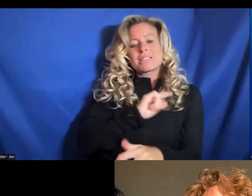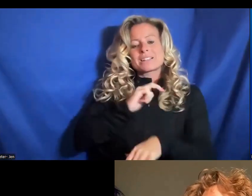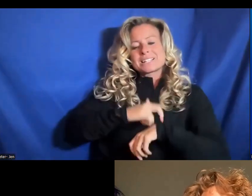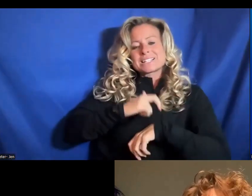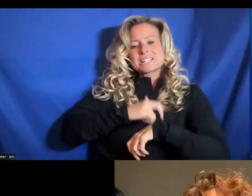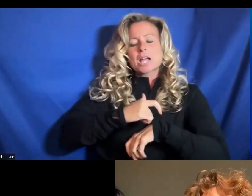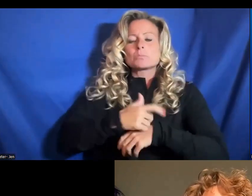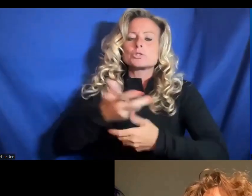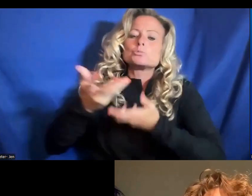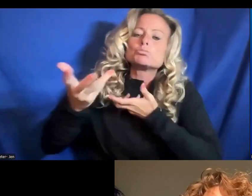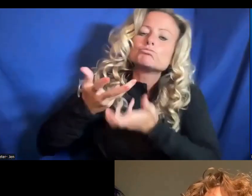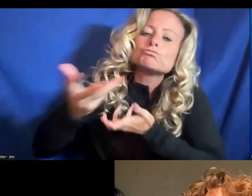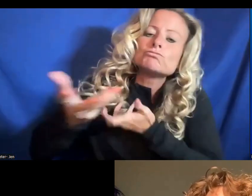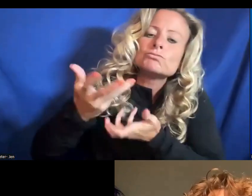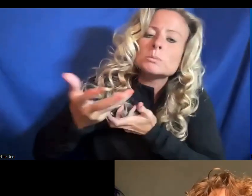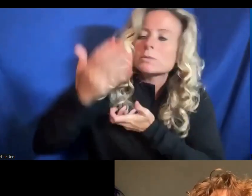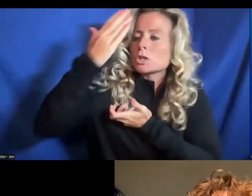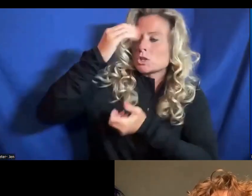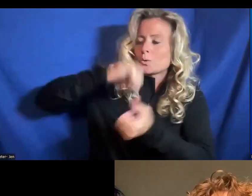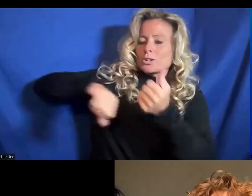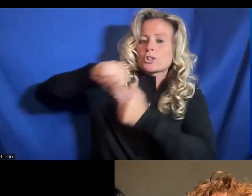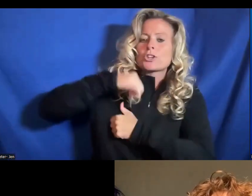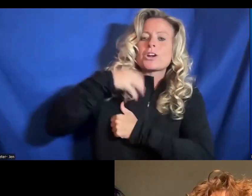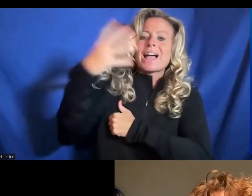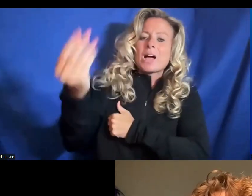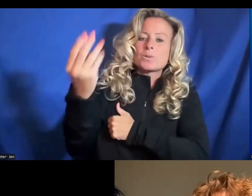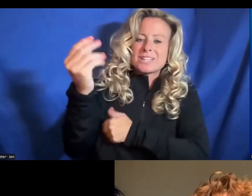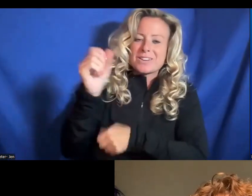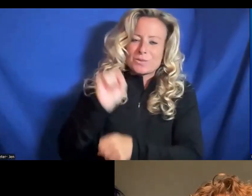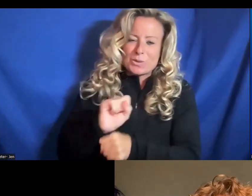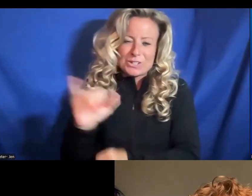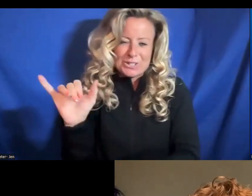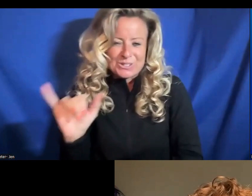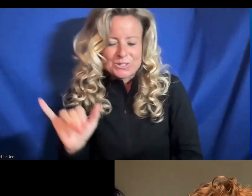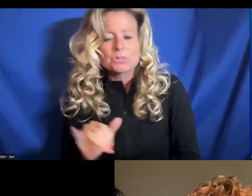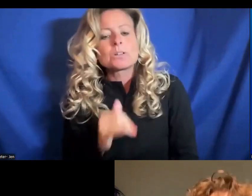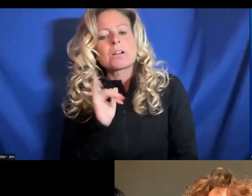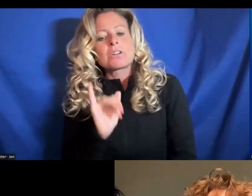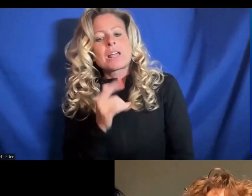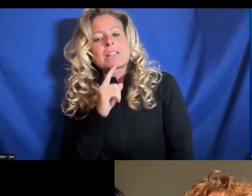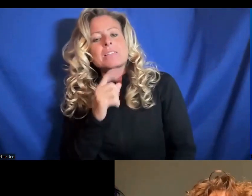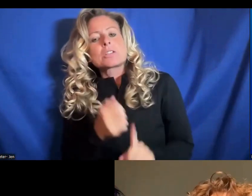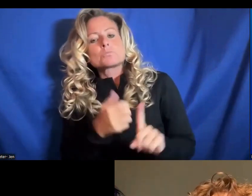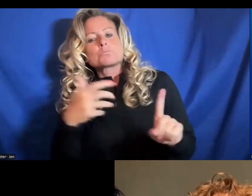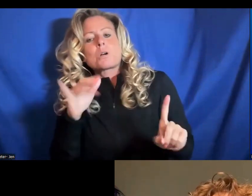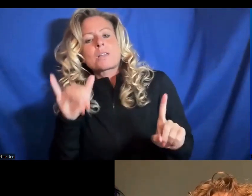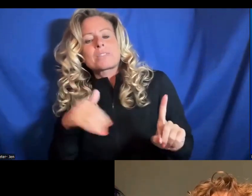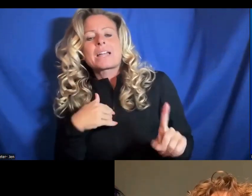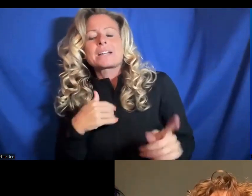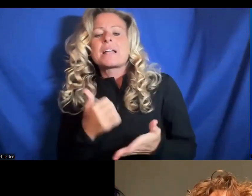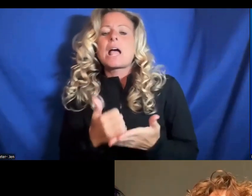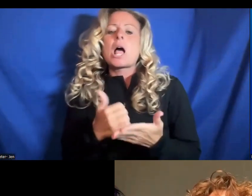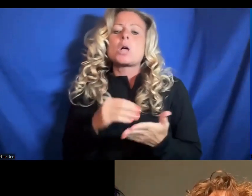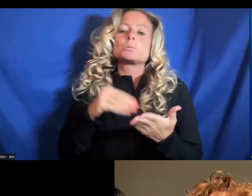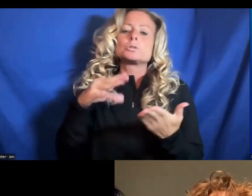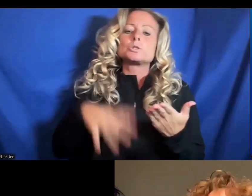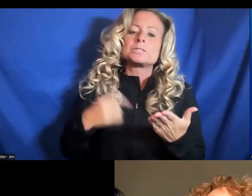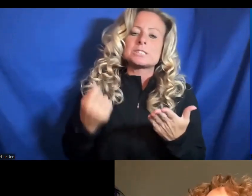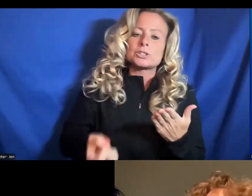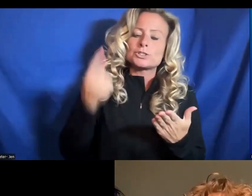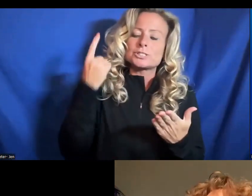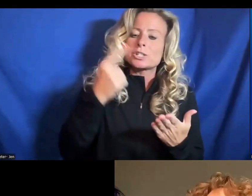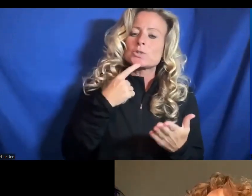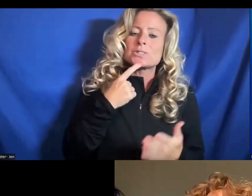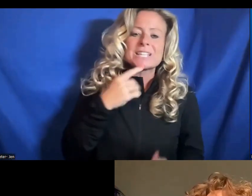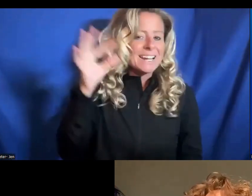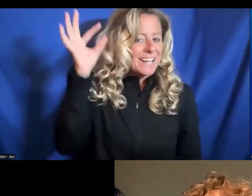the people in here outside of work. So let's dive into that a little bit. Let's help students understand. You say a hair show. So give